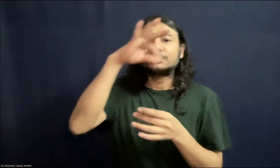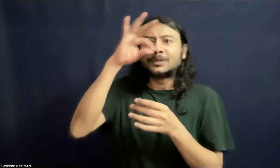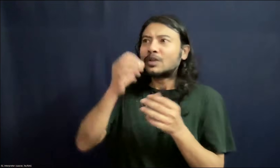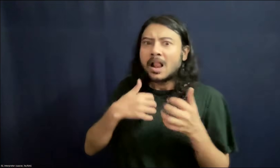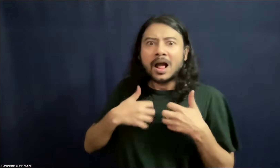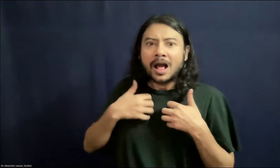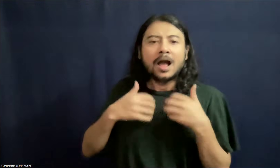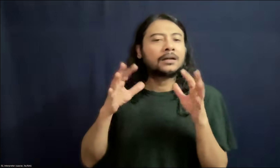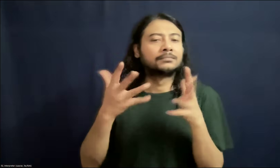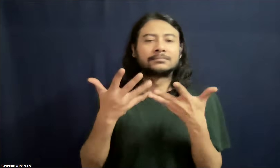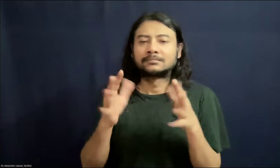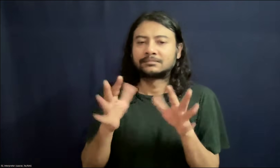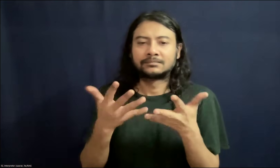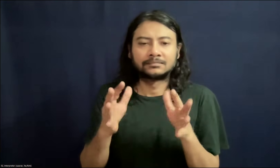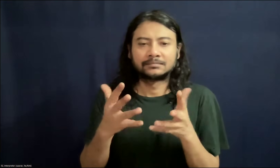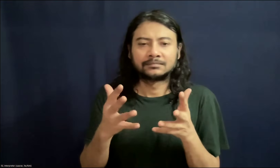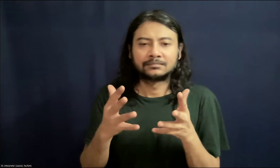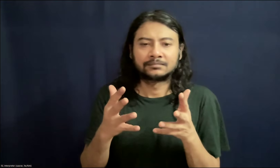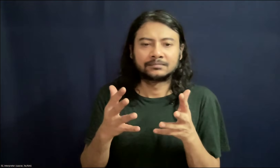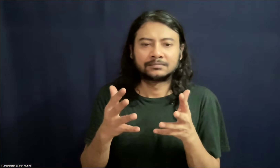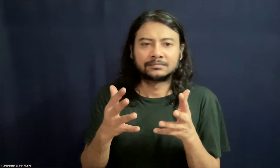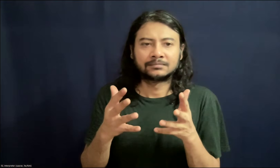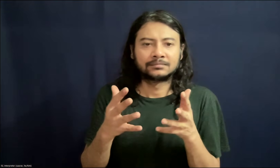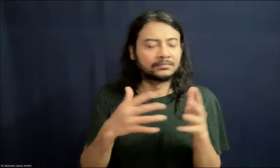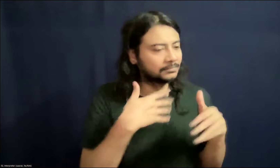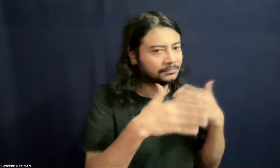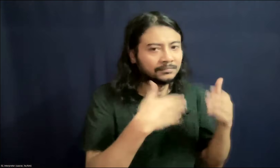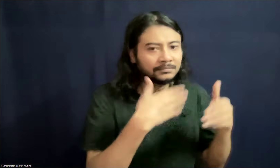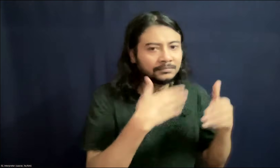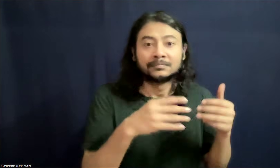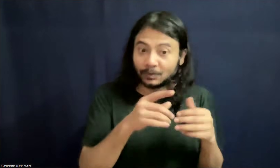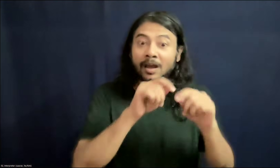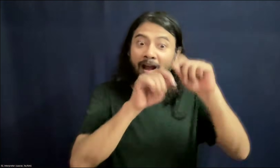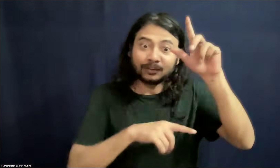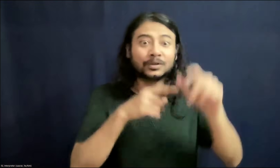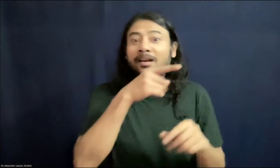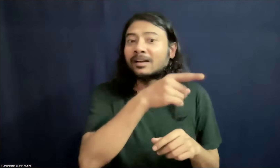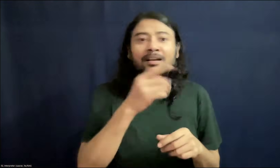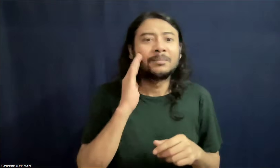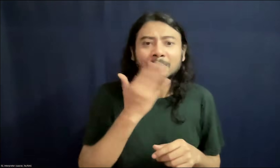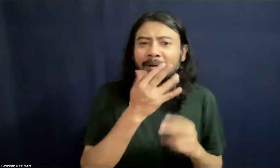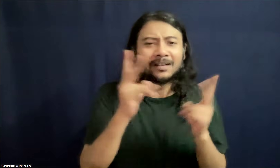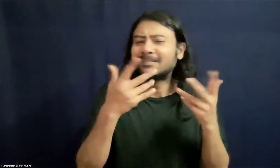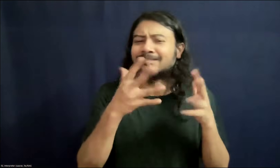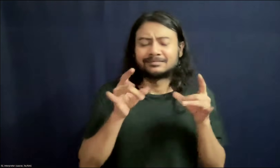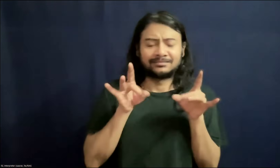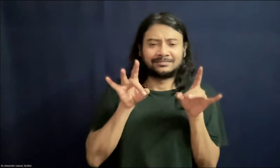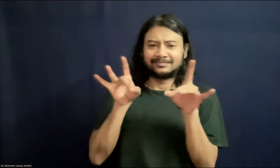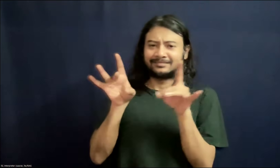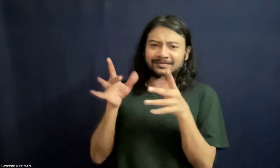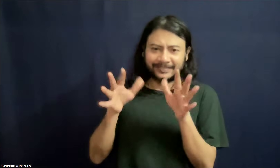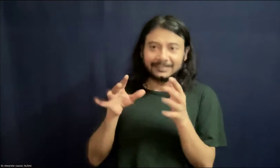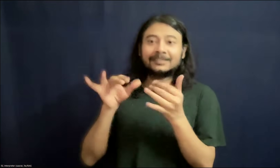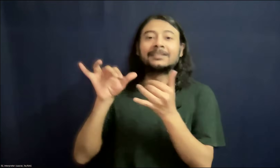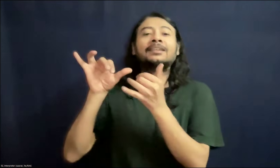Arjuna, I am giving you this knowledge because you are already sinless. You are sinless, O Arjun. That is why I am giving you